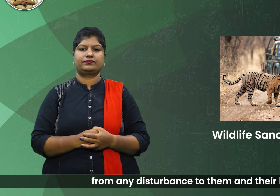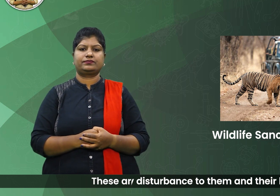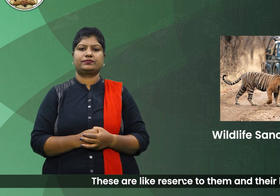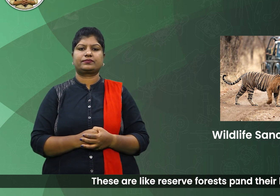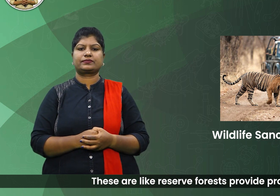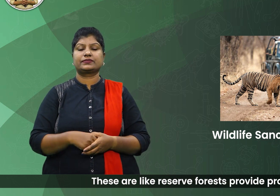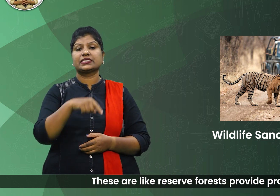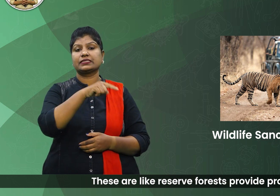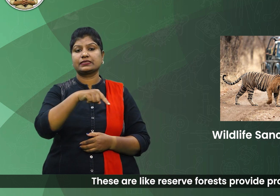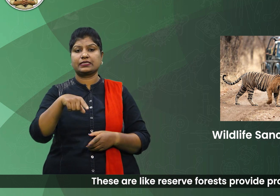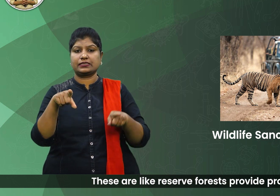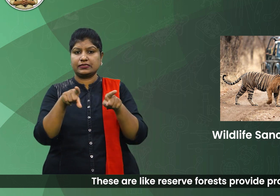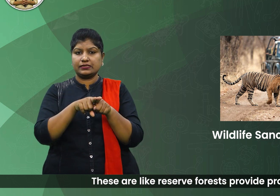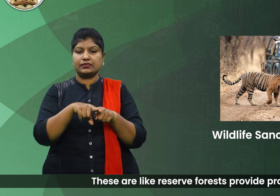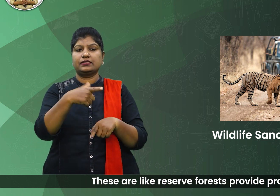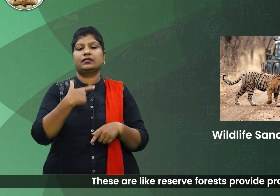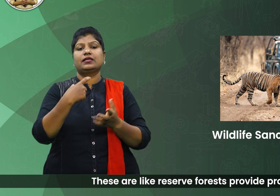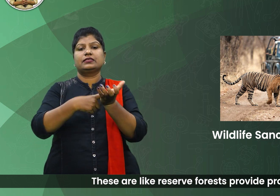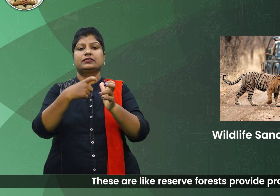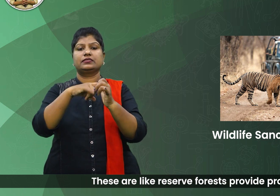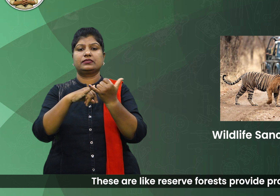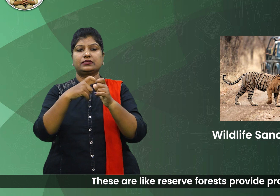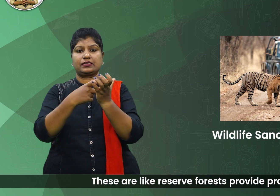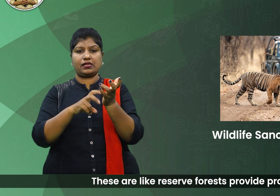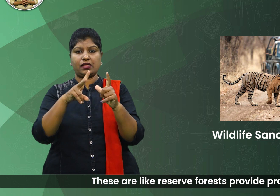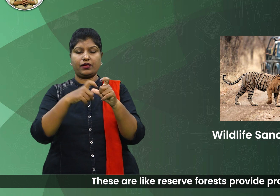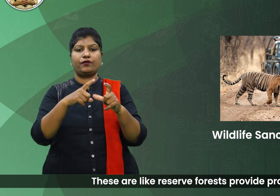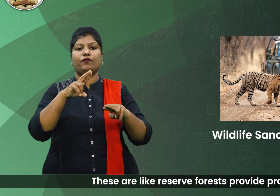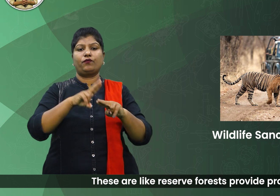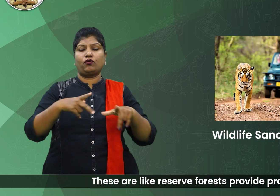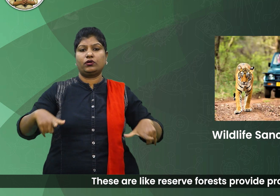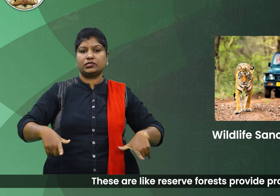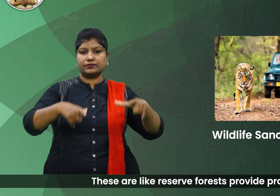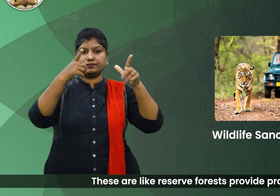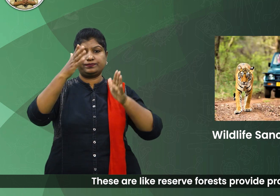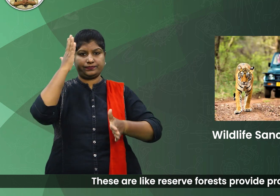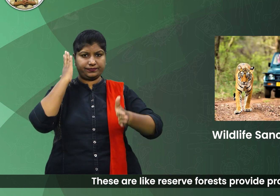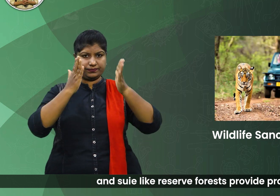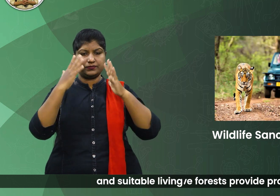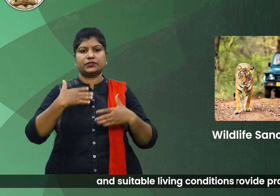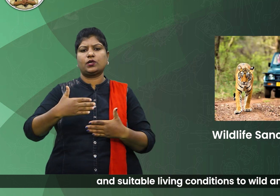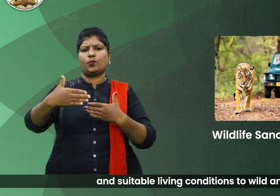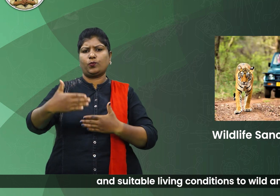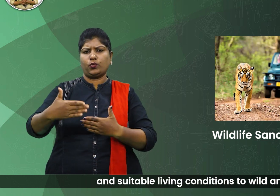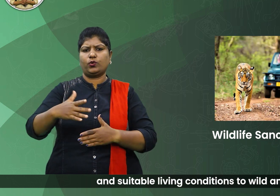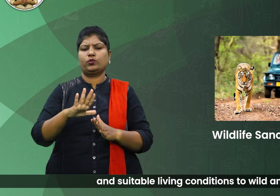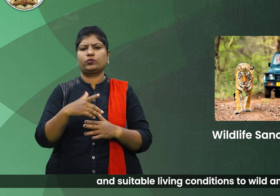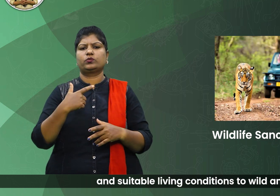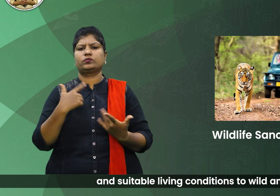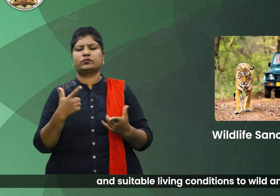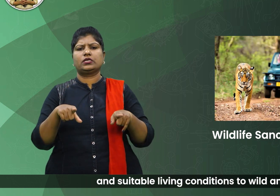These are like reserve forests provide protection and suitable